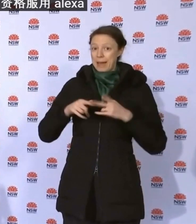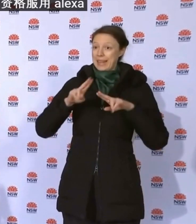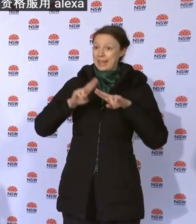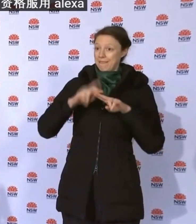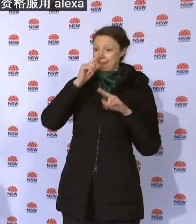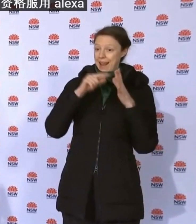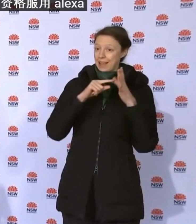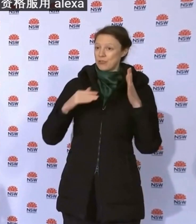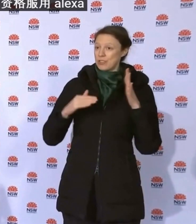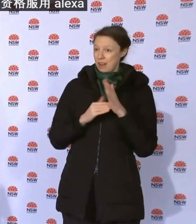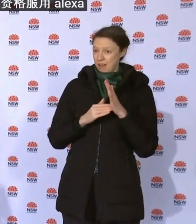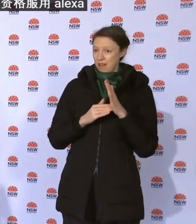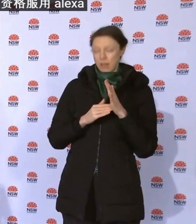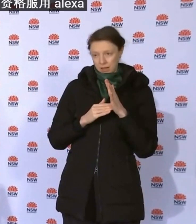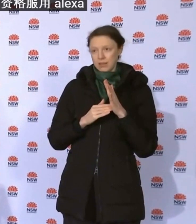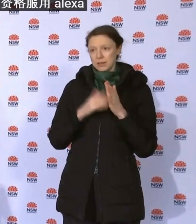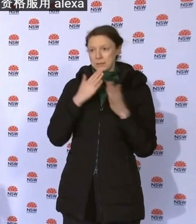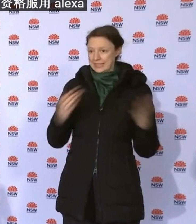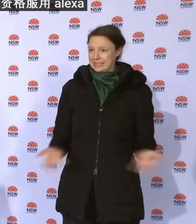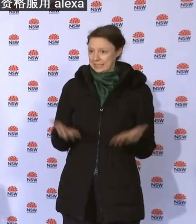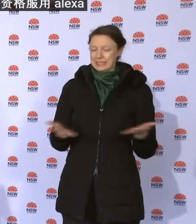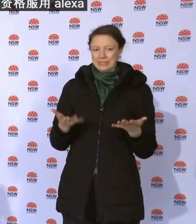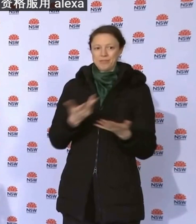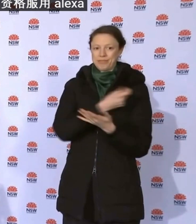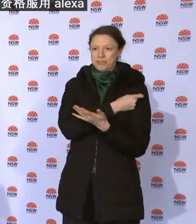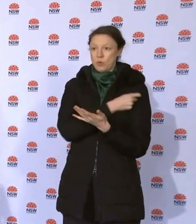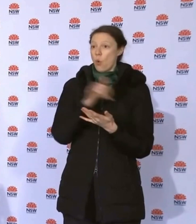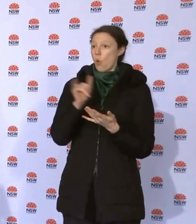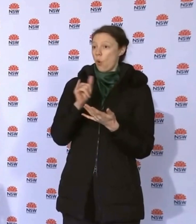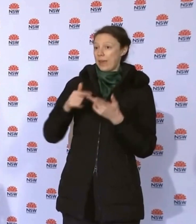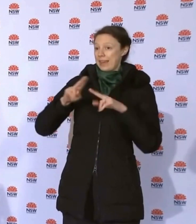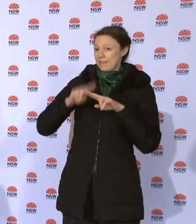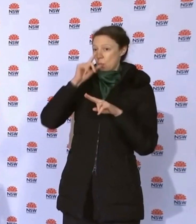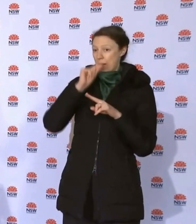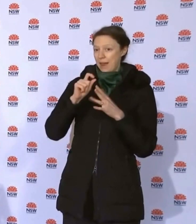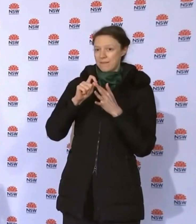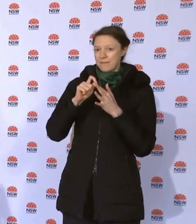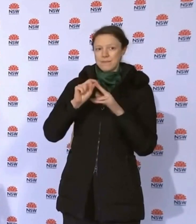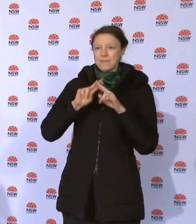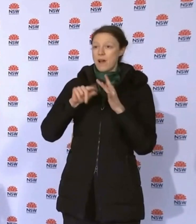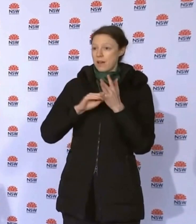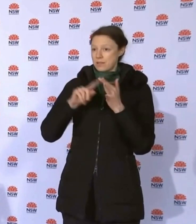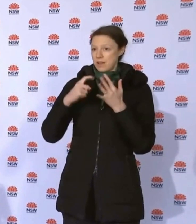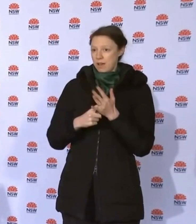AstraZeneca, or also your first dose, or if you're eligible for Pfizer, to take up that opportunity. Thank you.